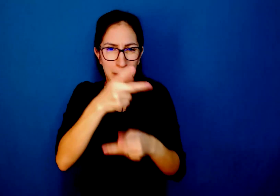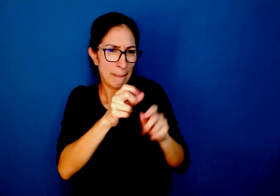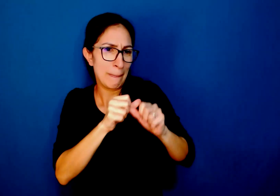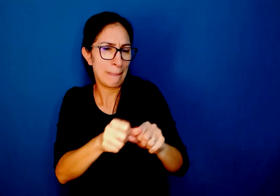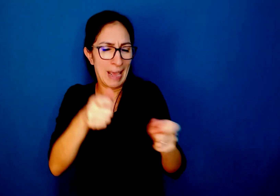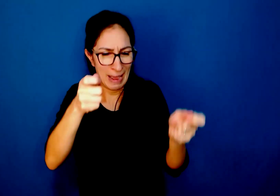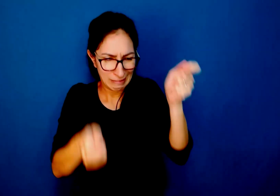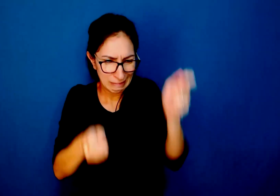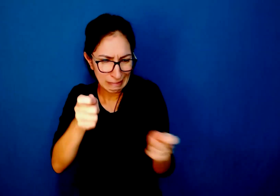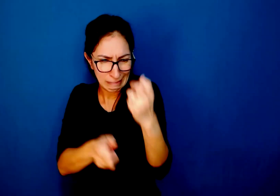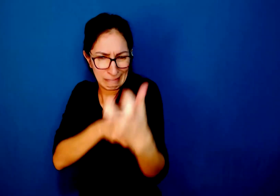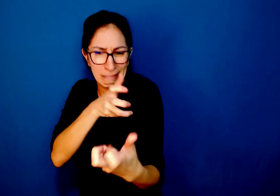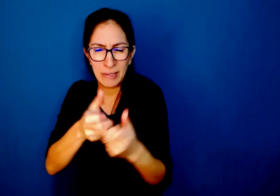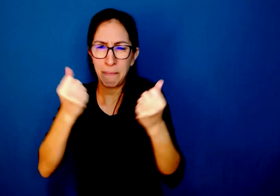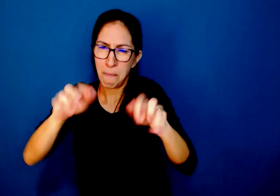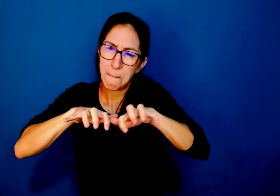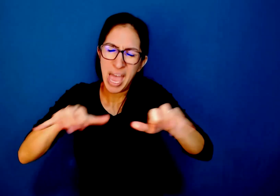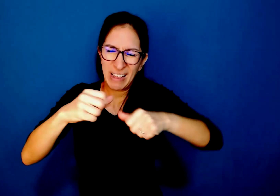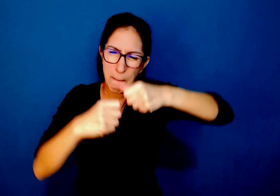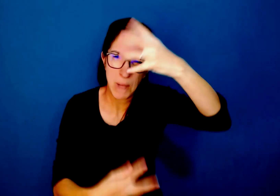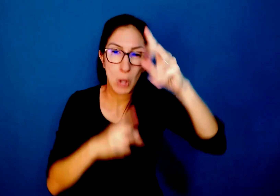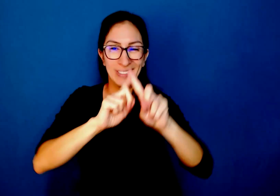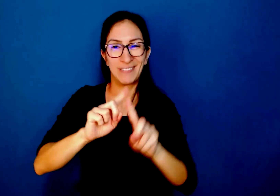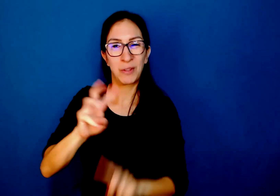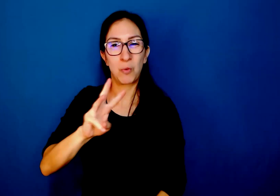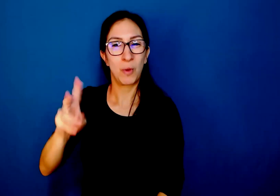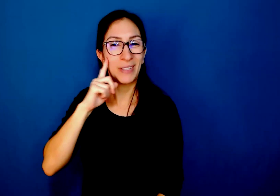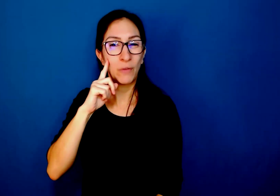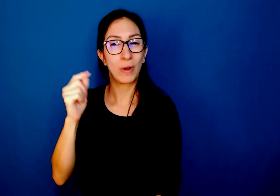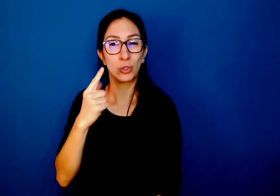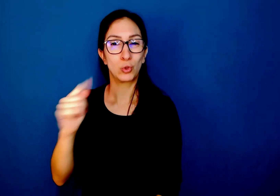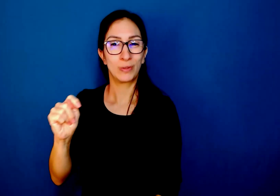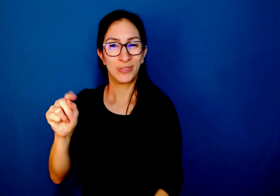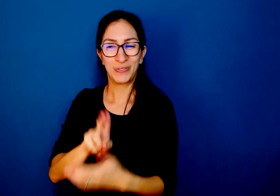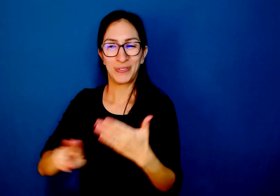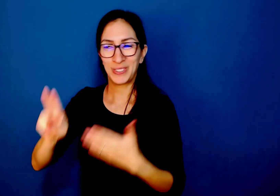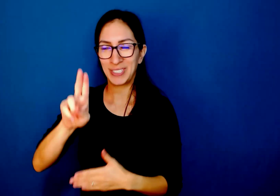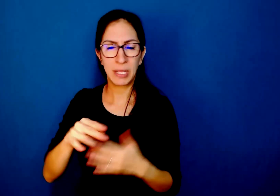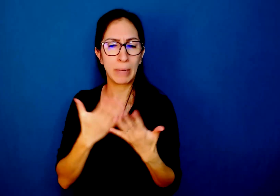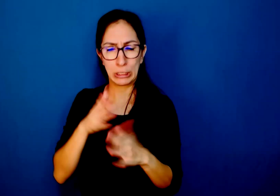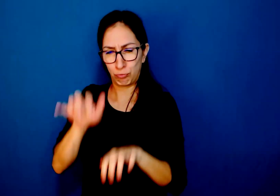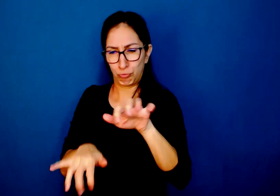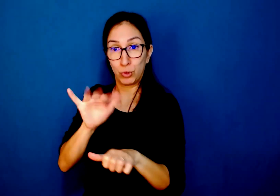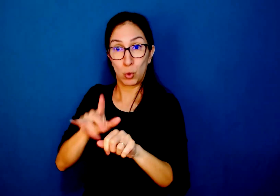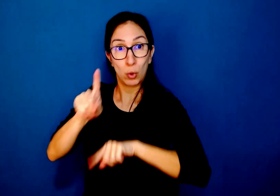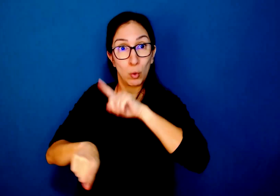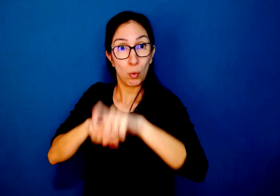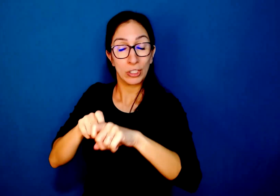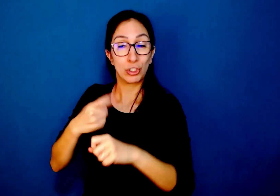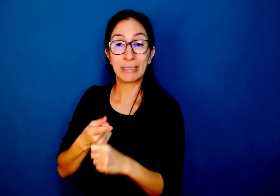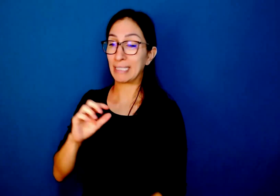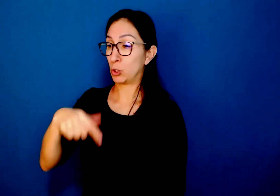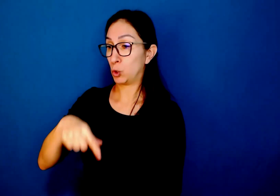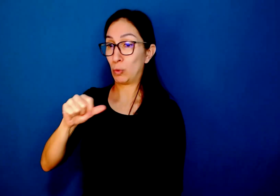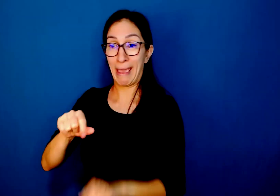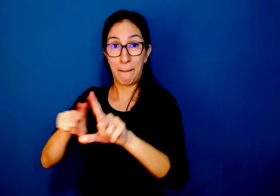for Georgetown University. Please feel free to add your questions in the Zoom Q&A section, and we'll answer them at the end of the session. Use the chat to